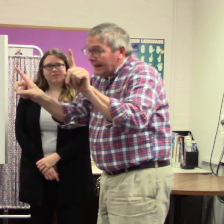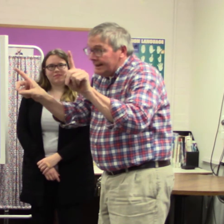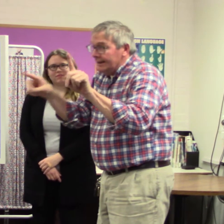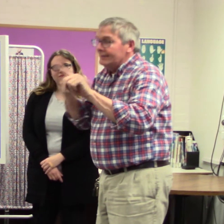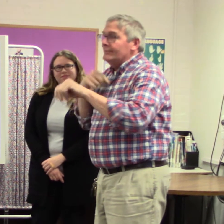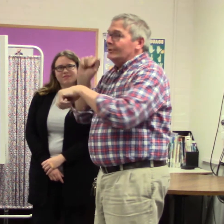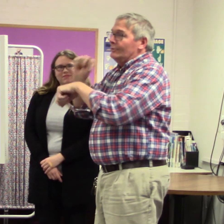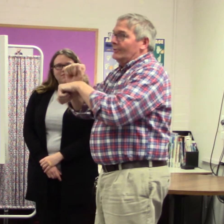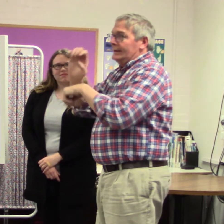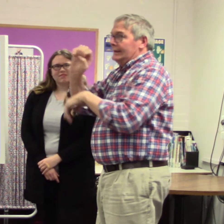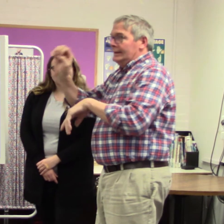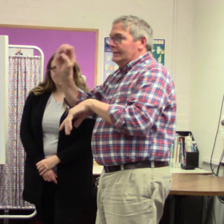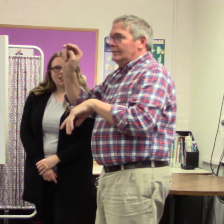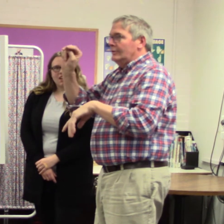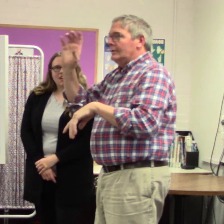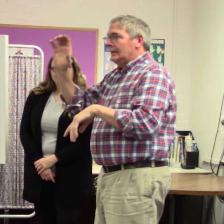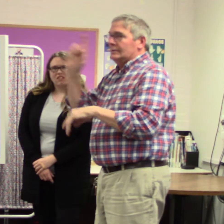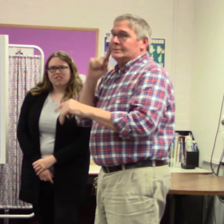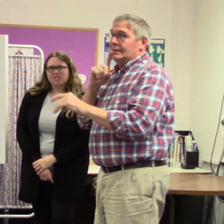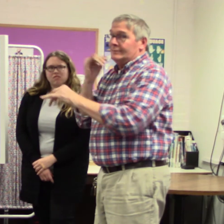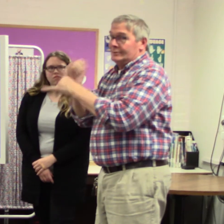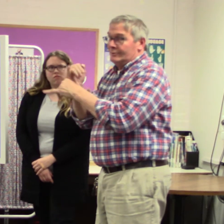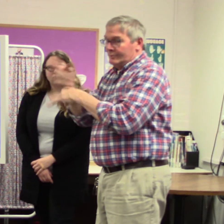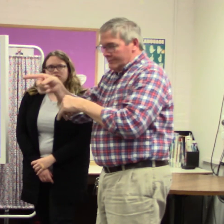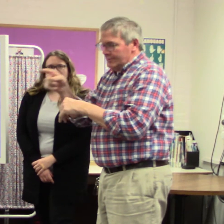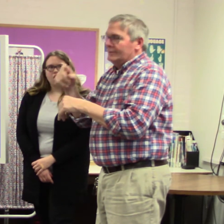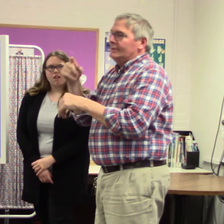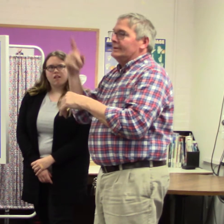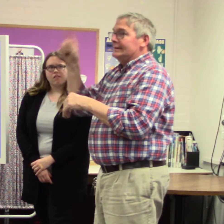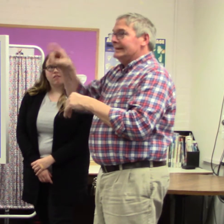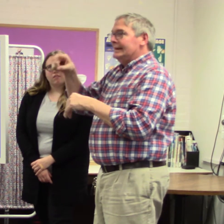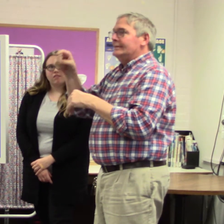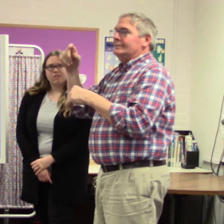I've never been to a junior NAD conference, but I have worked at